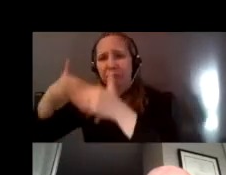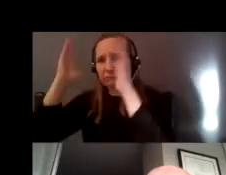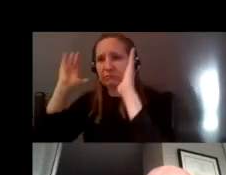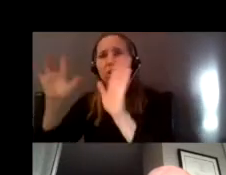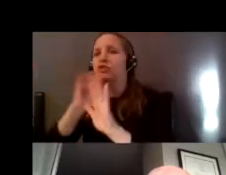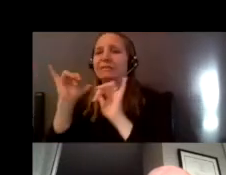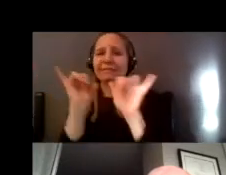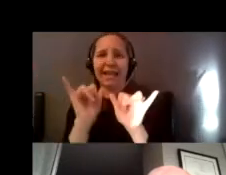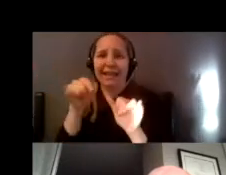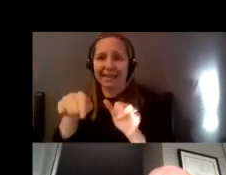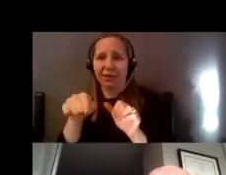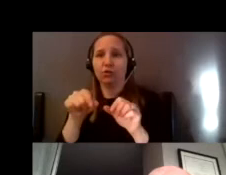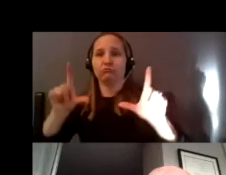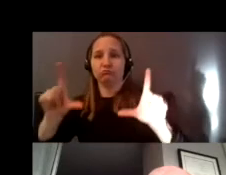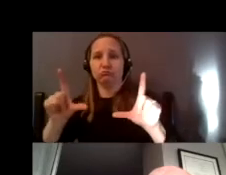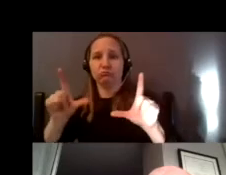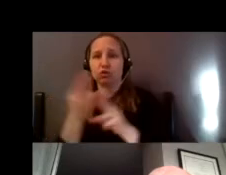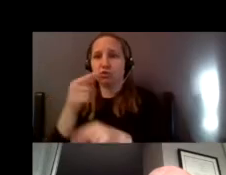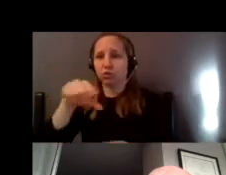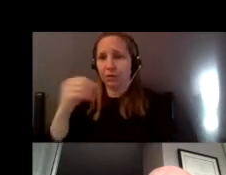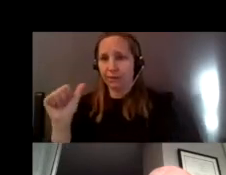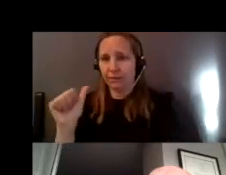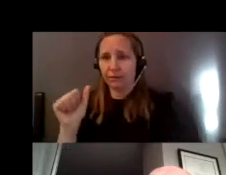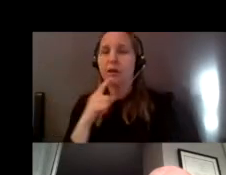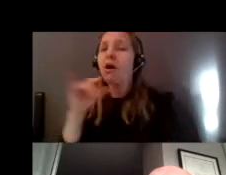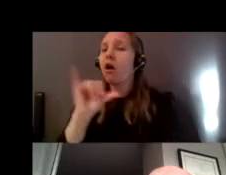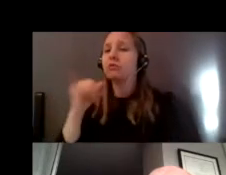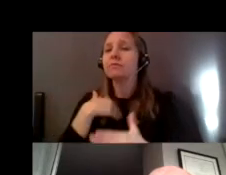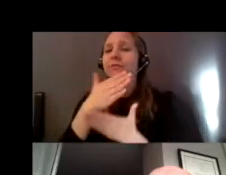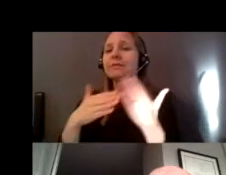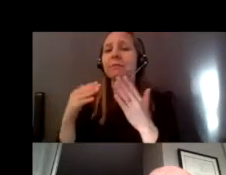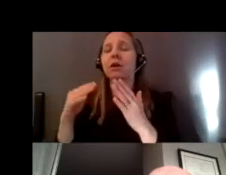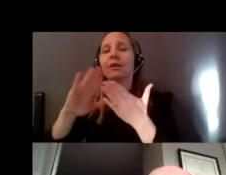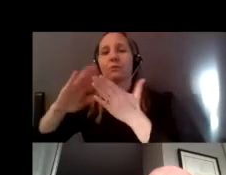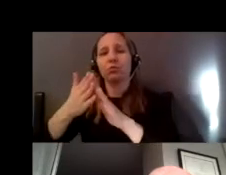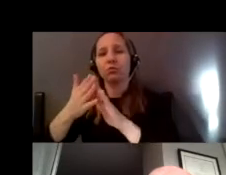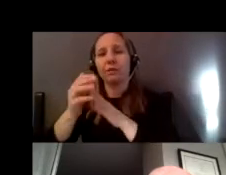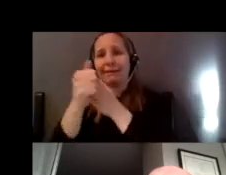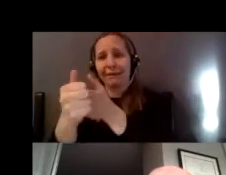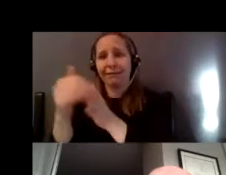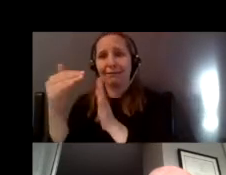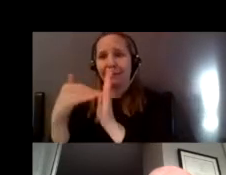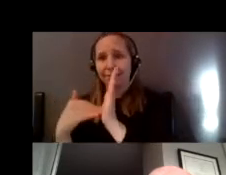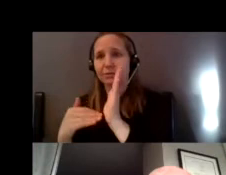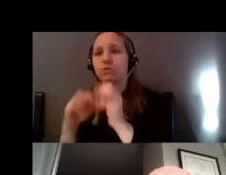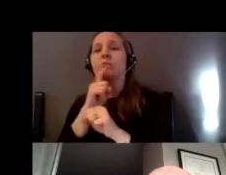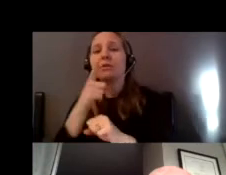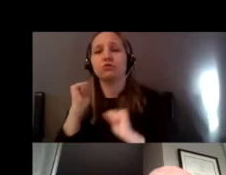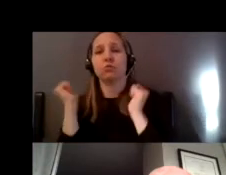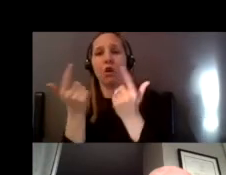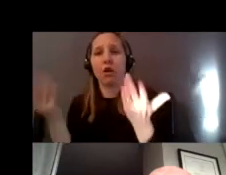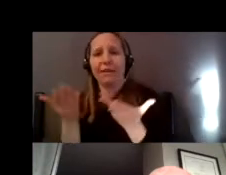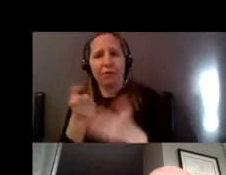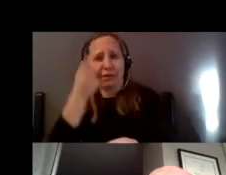okay. And we have some community guidelines to make sure that we're all here understanding the same terms